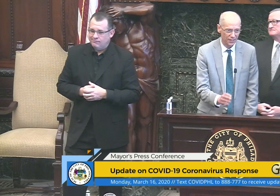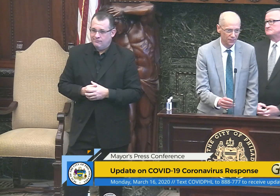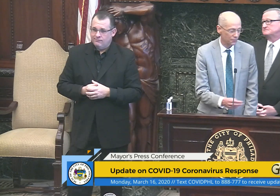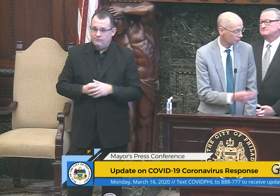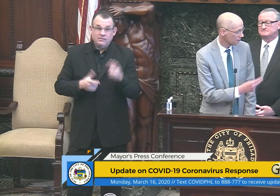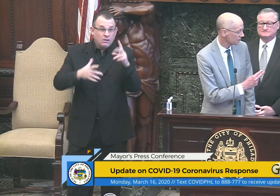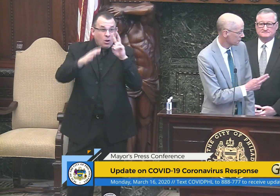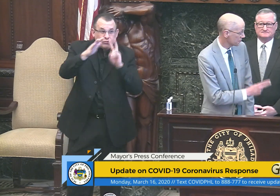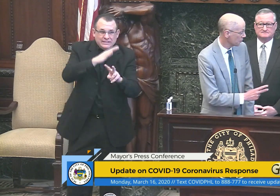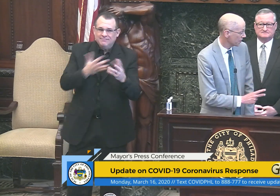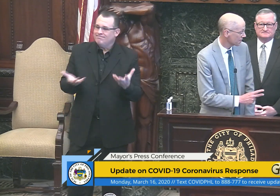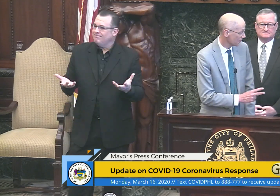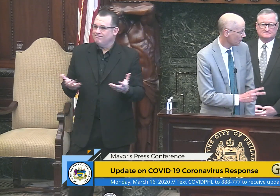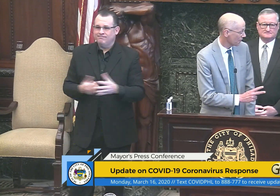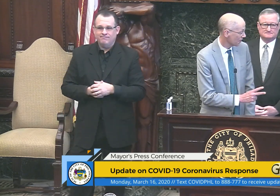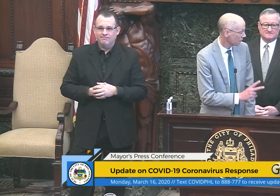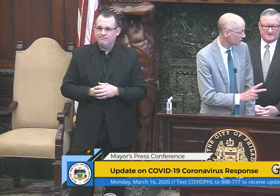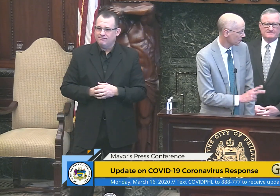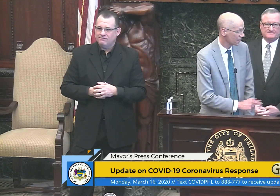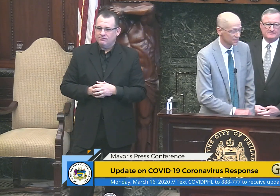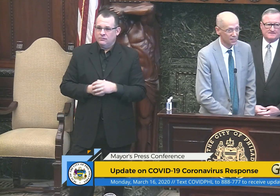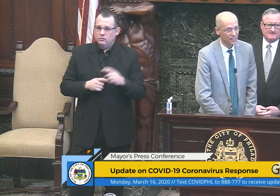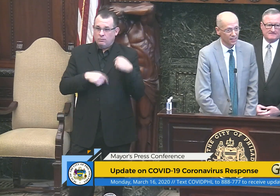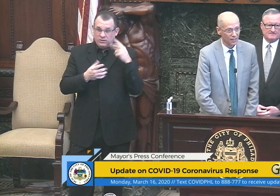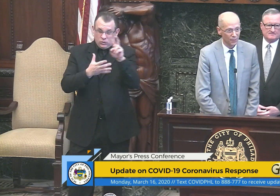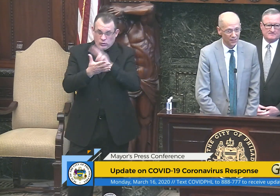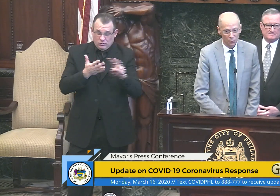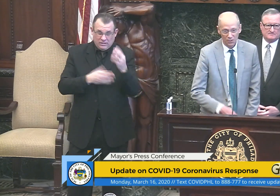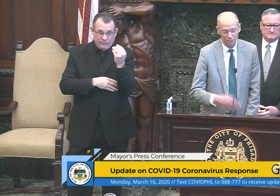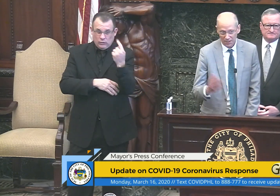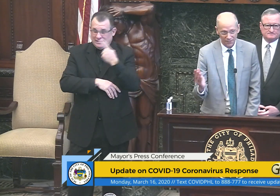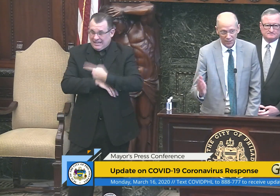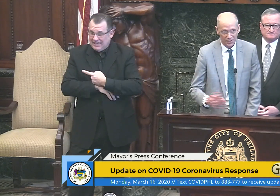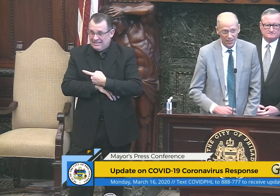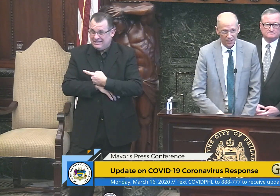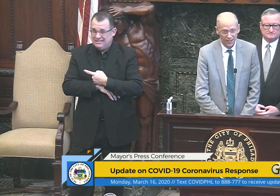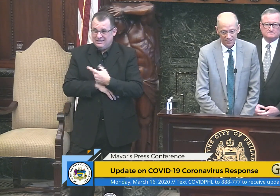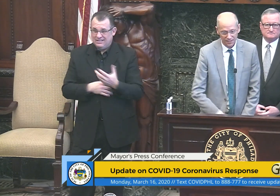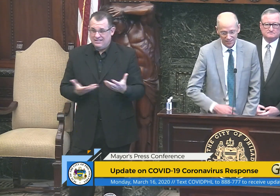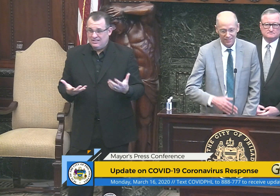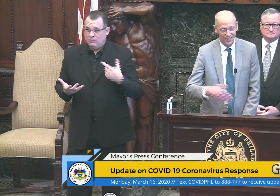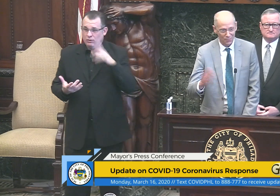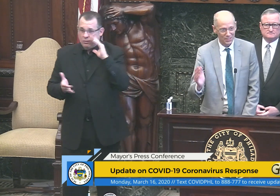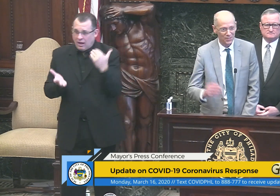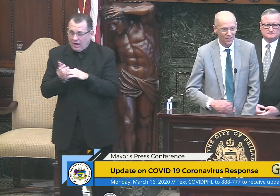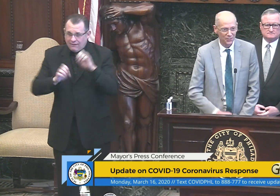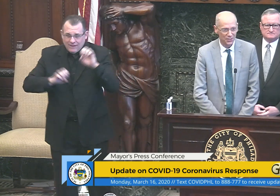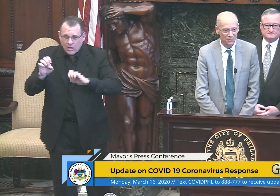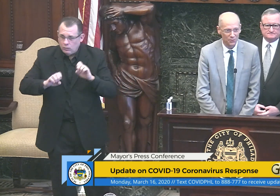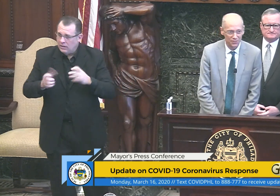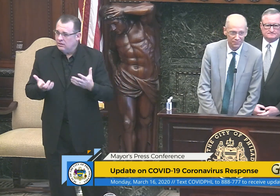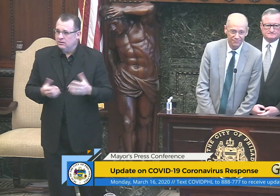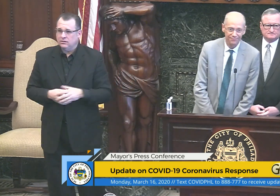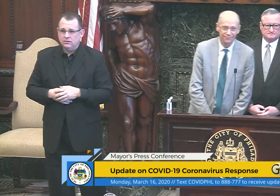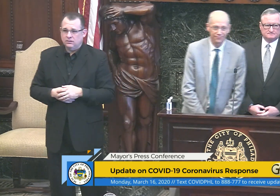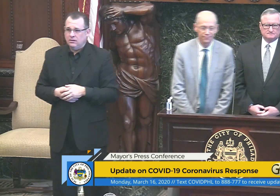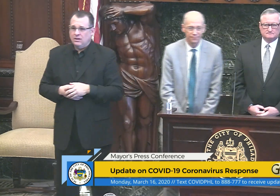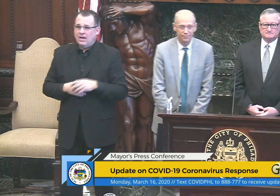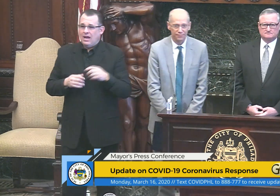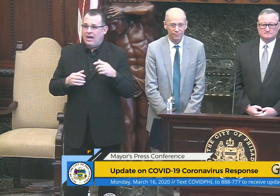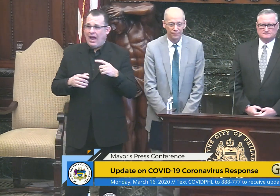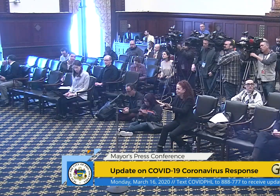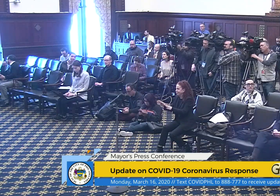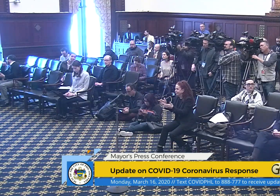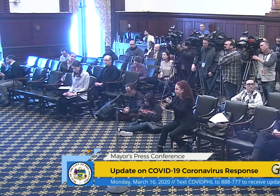policy effective for 2 weeks, am I right? 14 days. And then we'll evaluate that as the epidemiology unfolds.